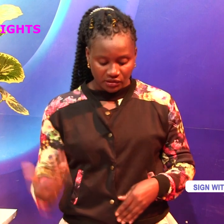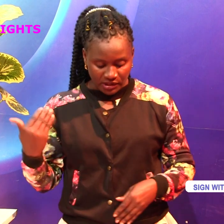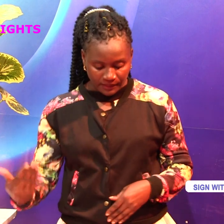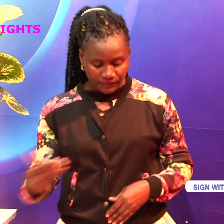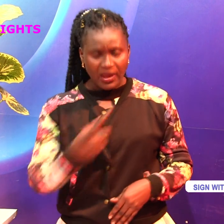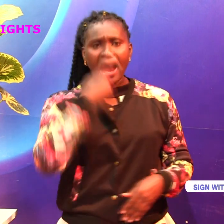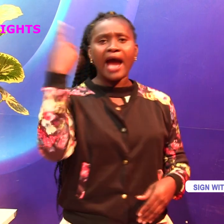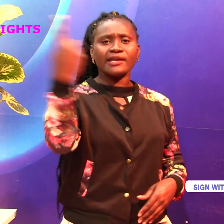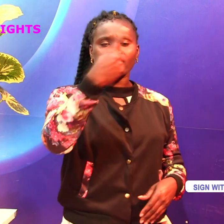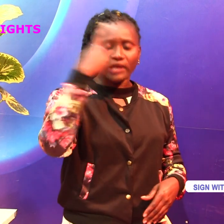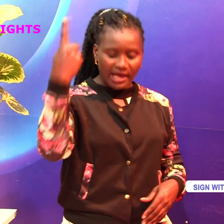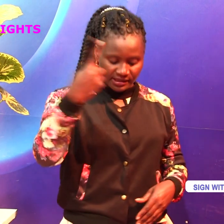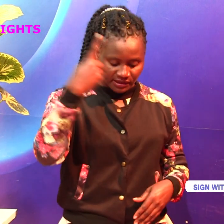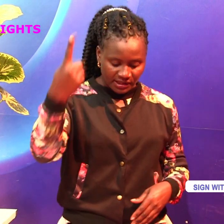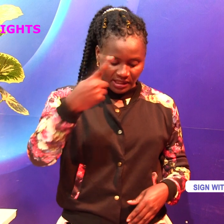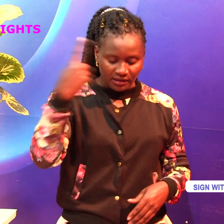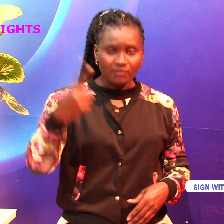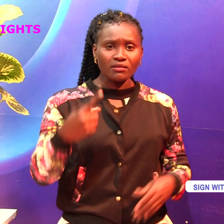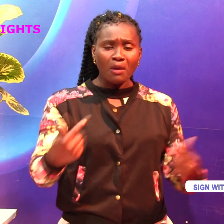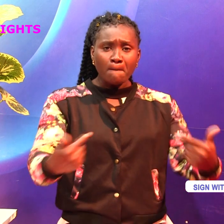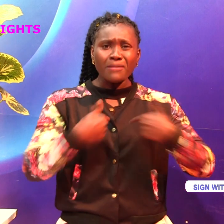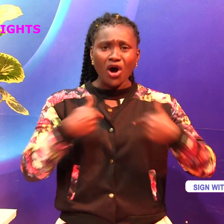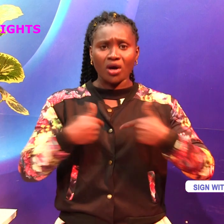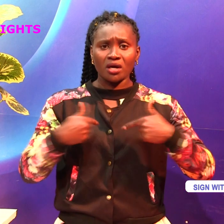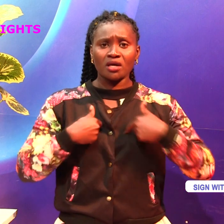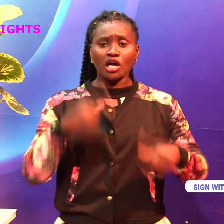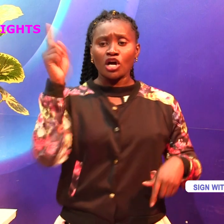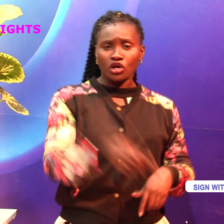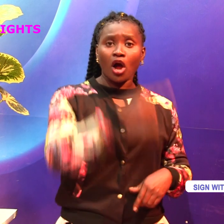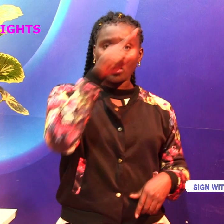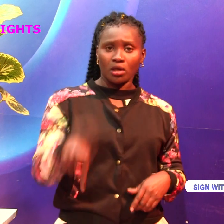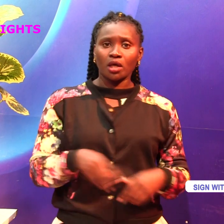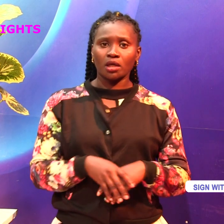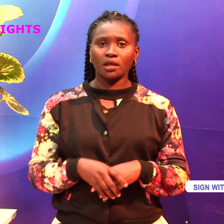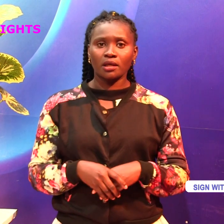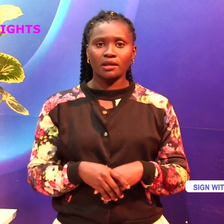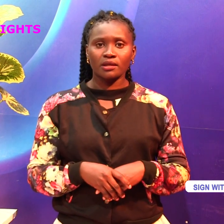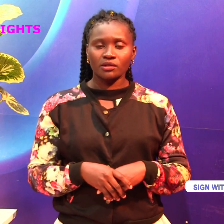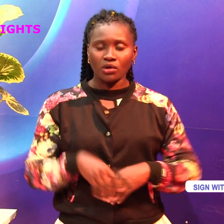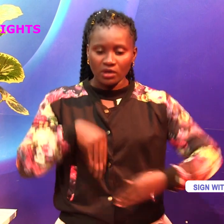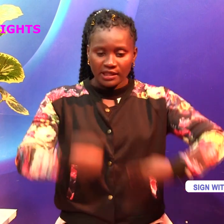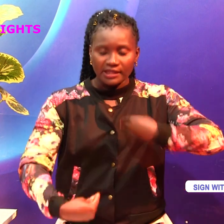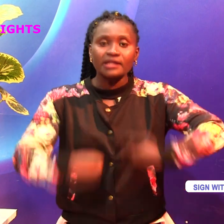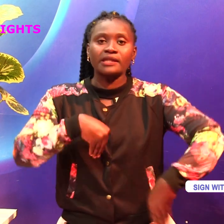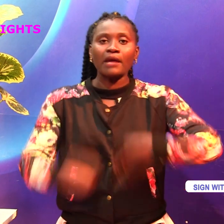children isolate, mock, wrong. So